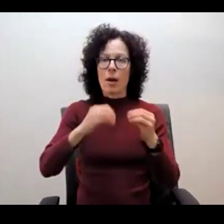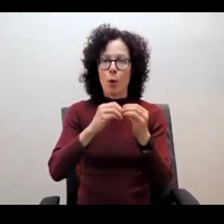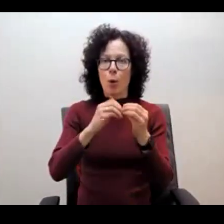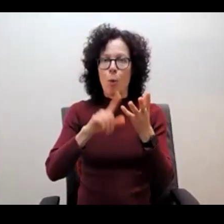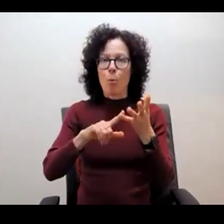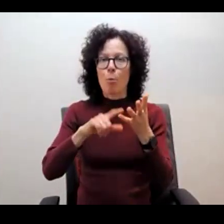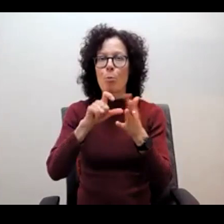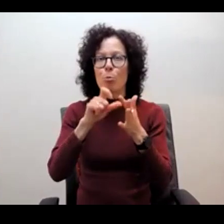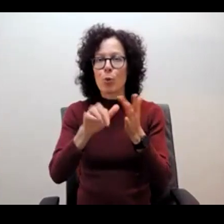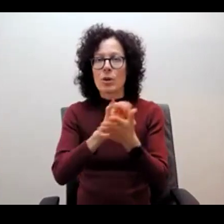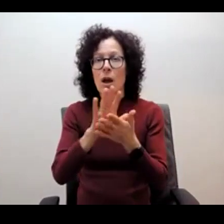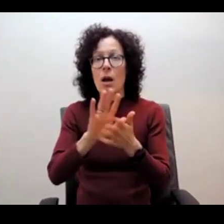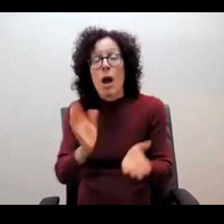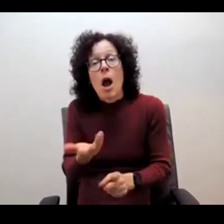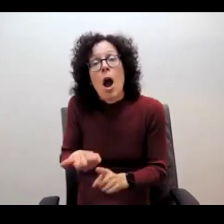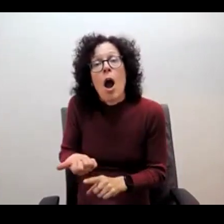This idea of